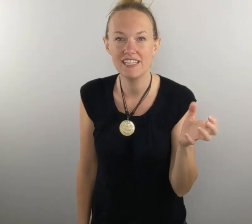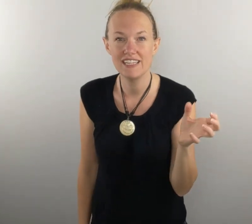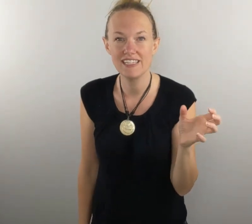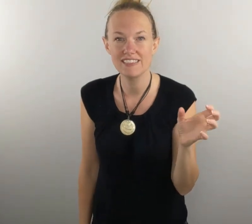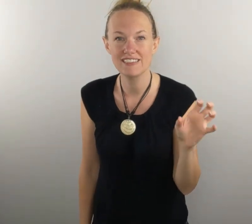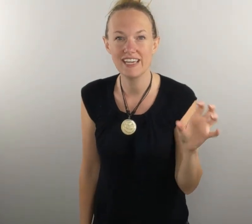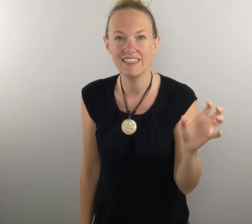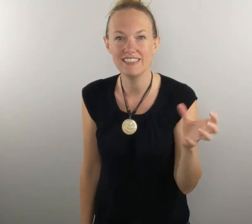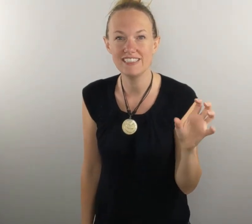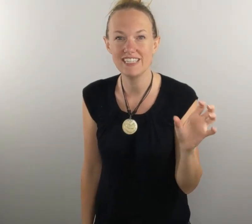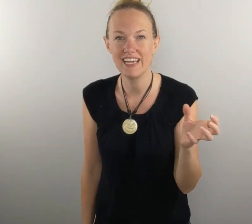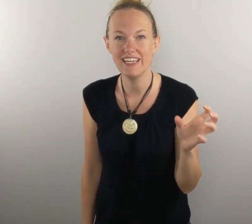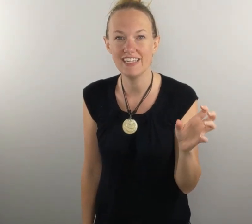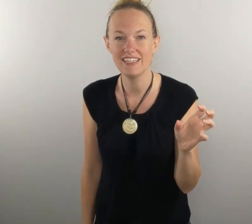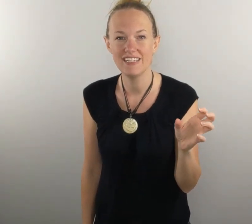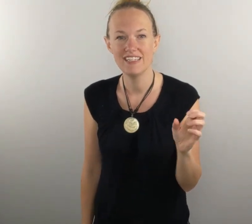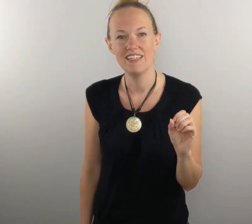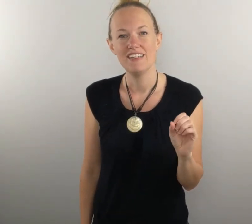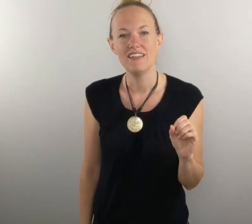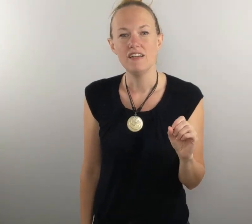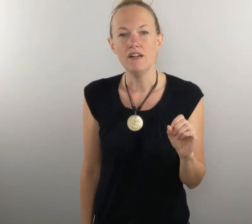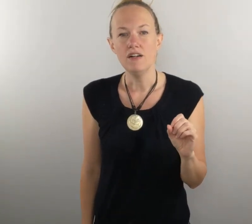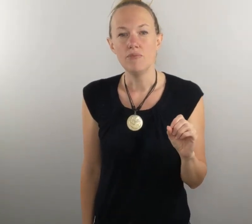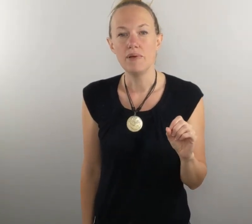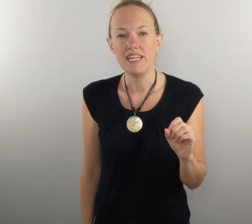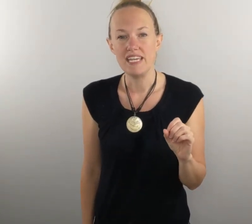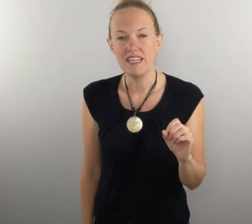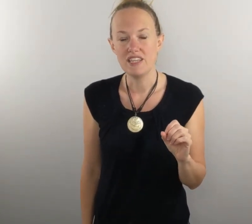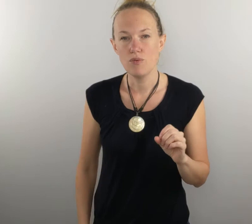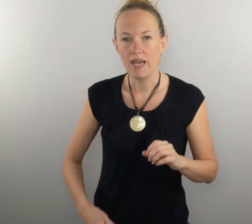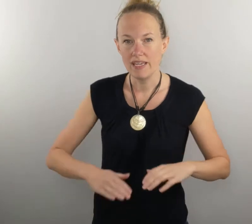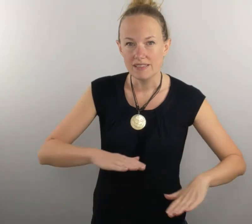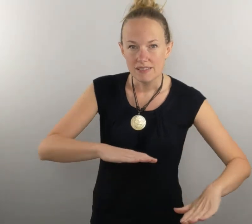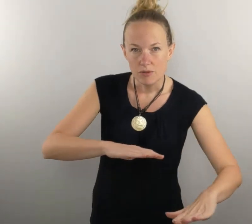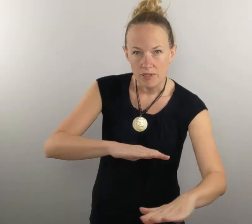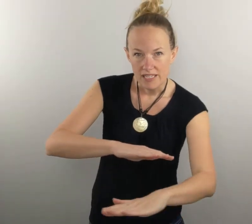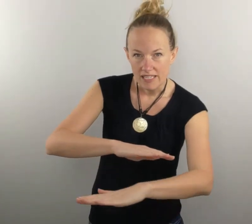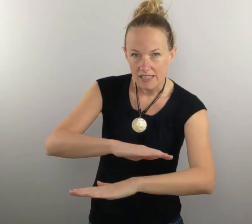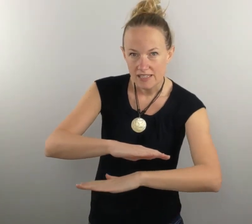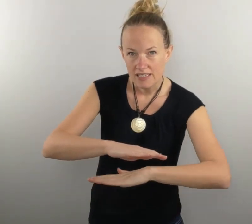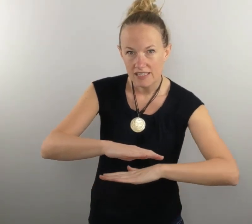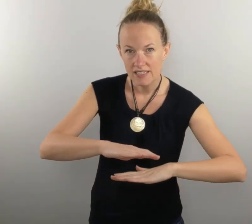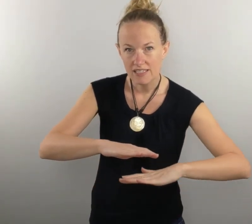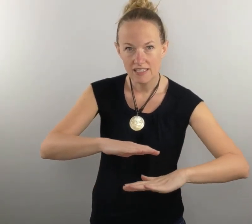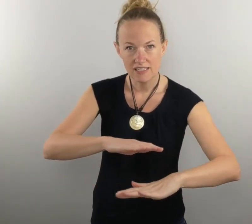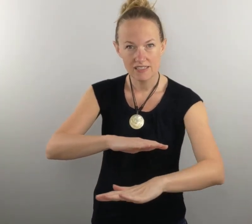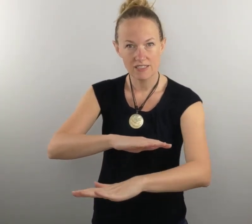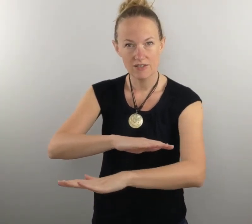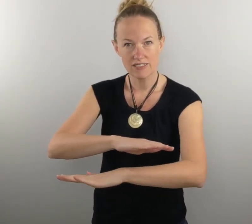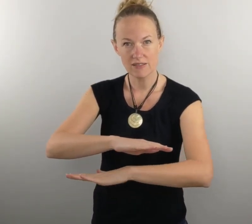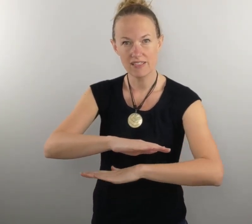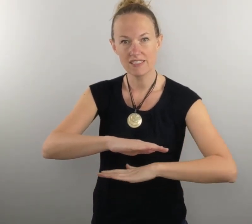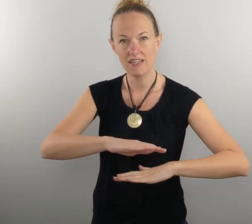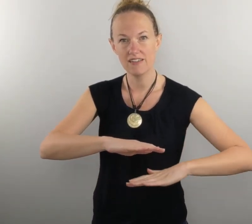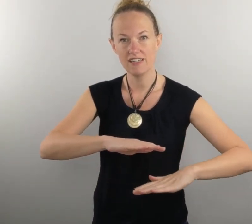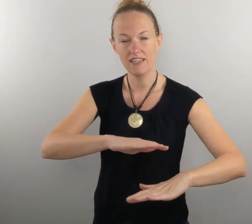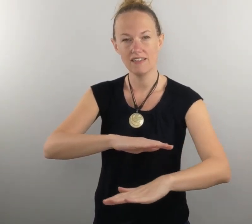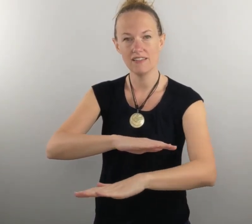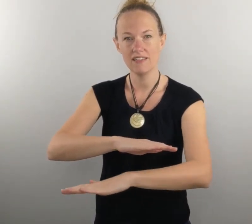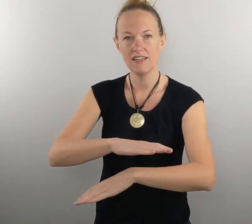this, okay? Shake. Beneath the weight, so beneath, showing something's underneath, and